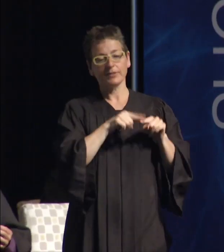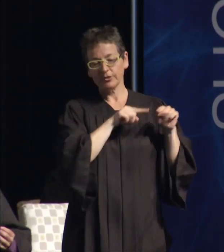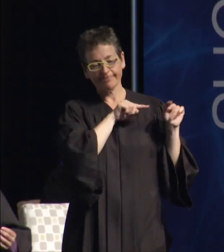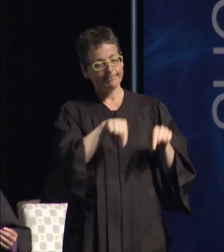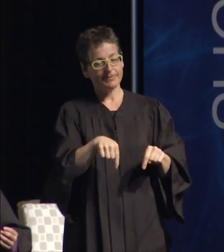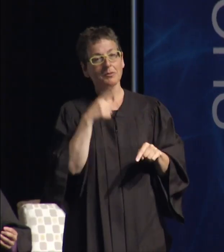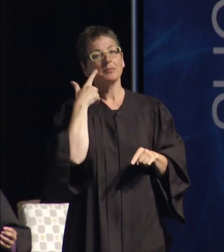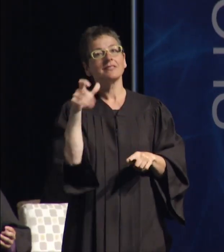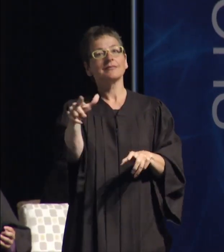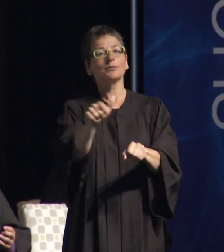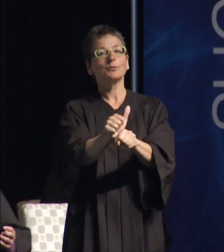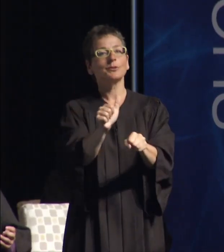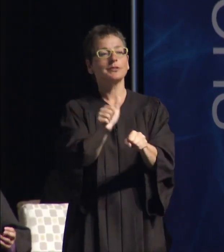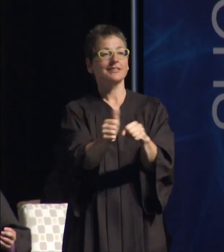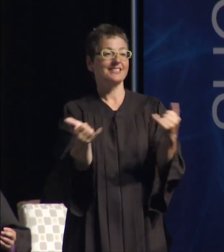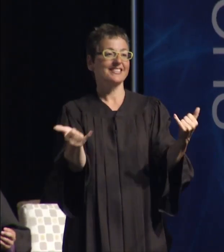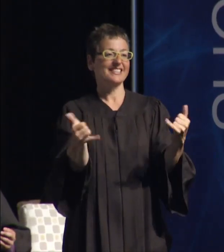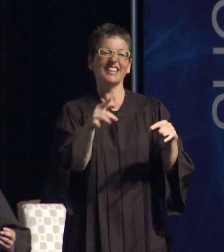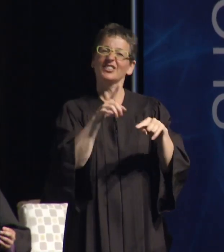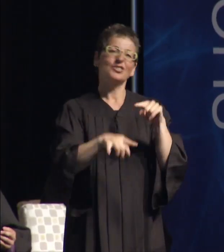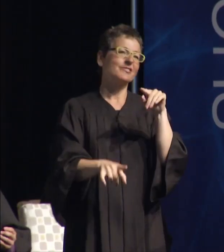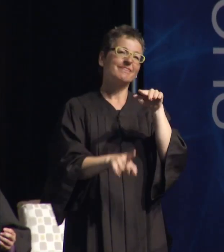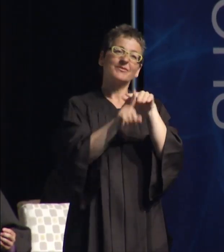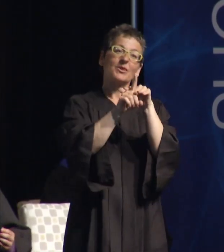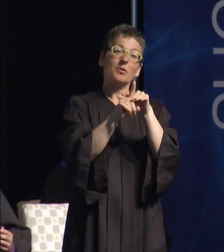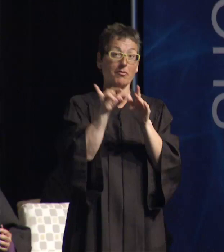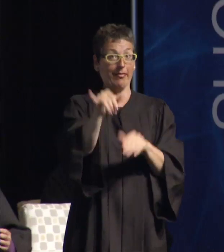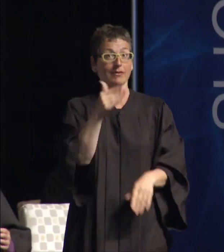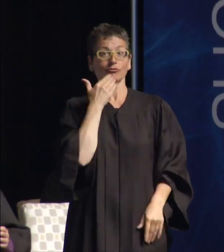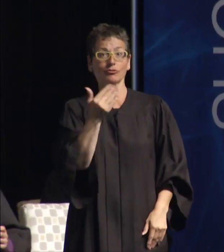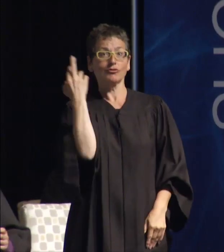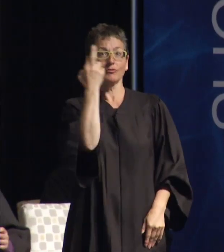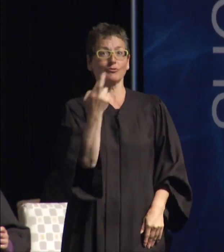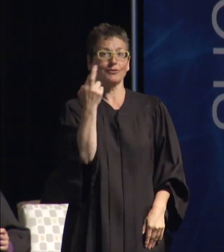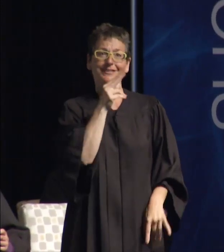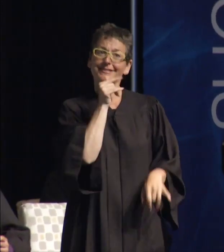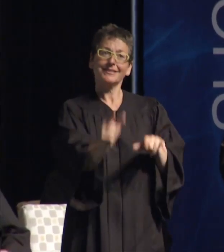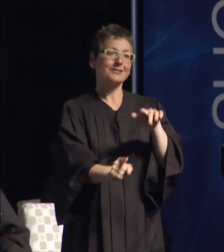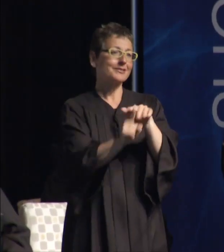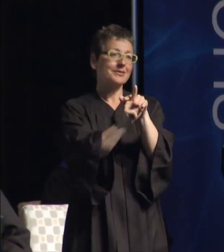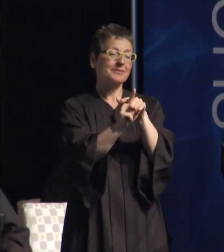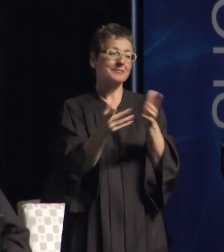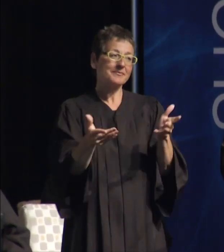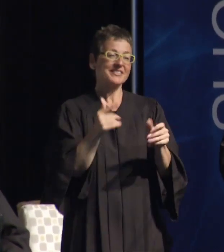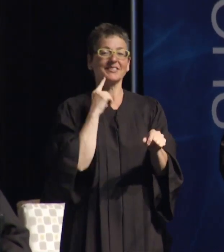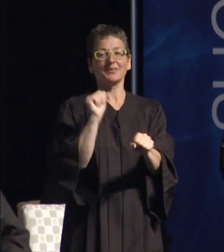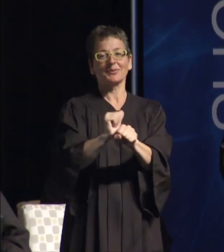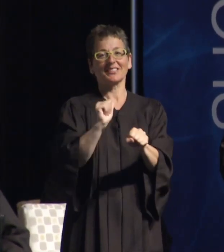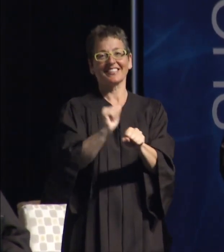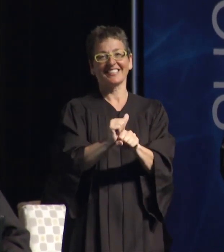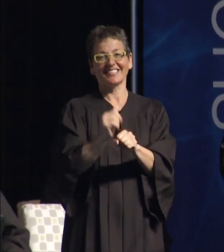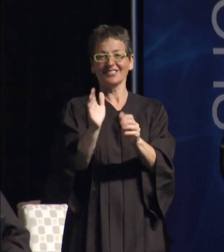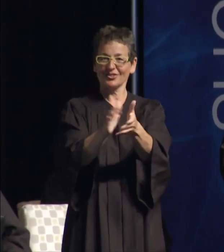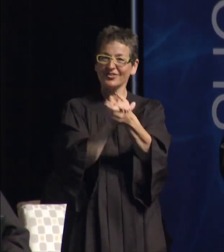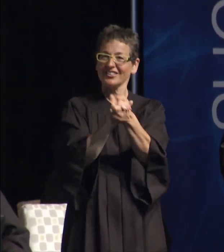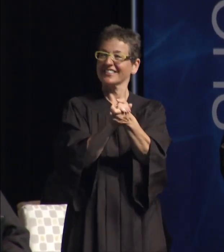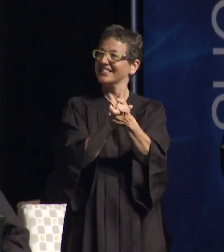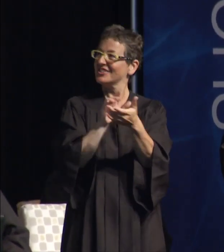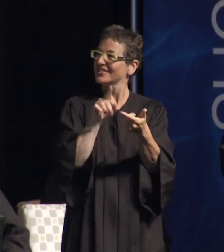field of study and couldn't make it today, so it's a very good reason not to be able to make it. So congratulations to Adam.